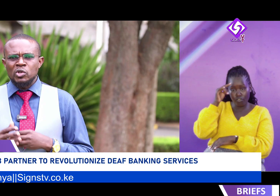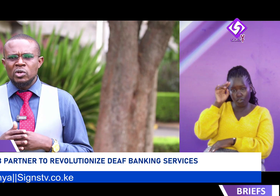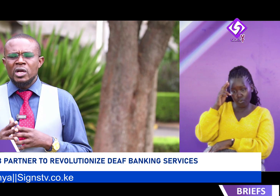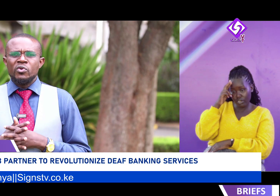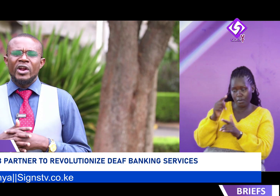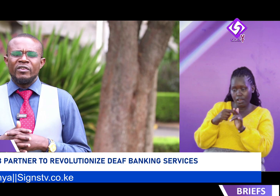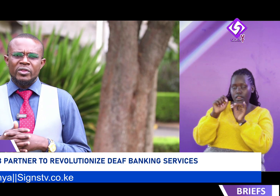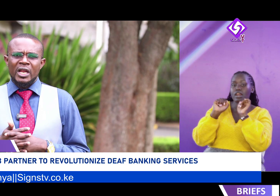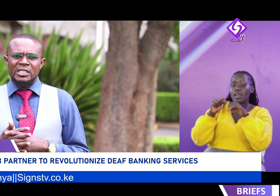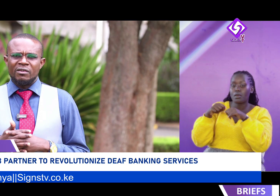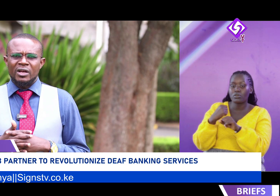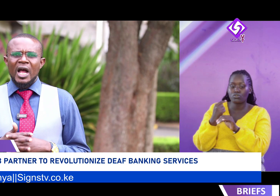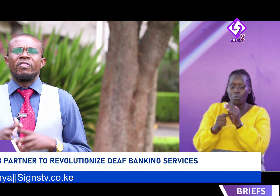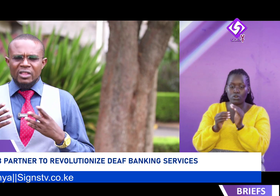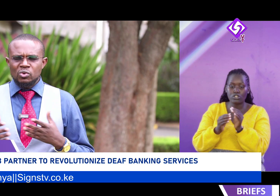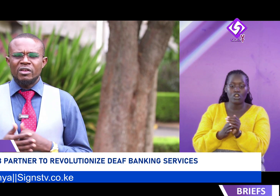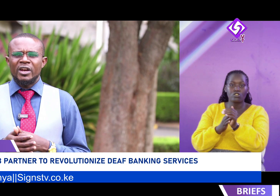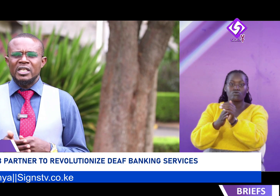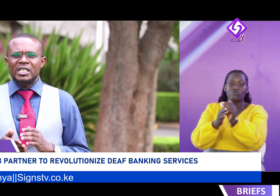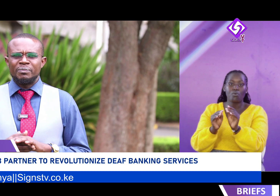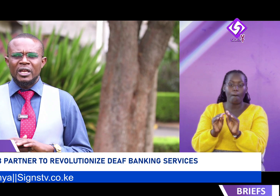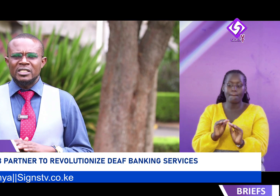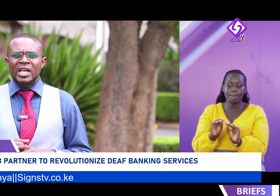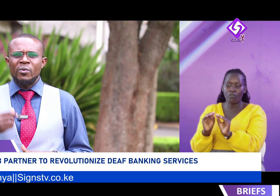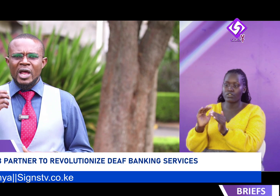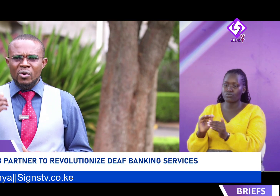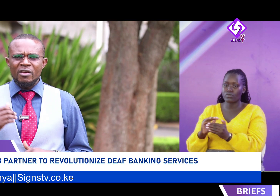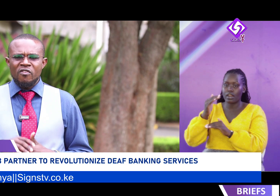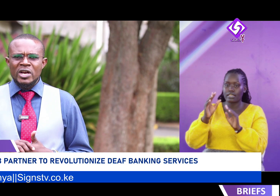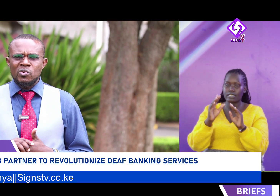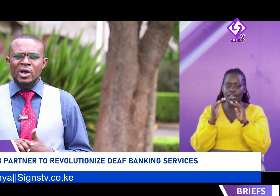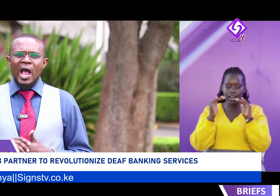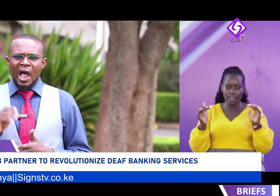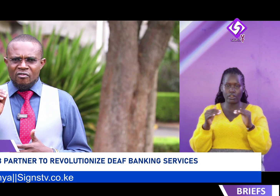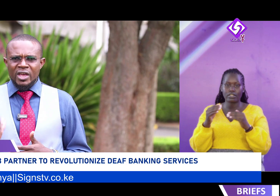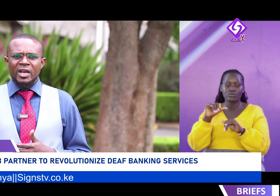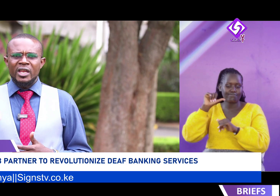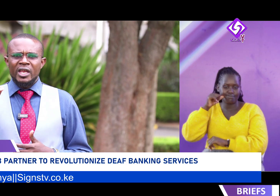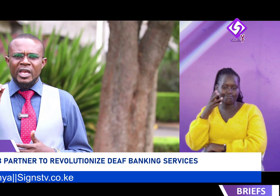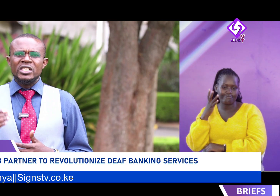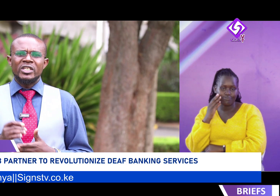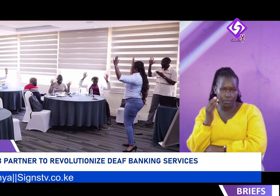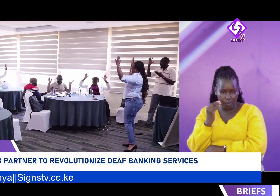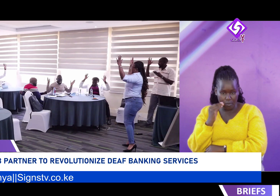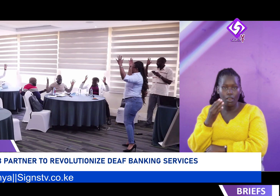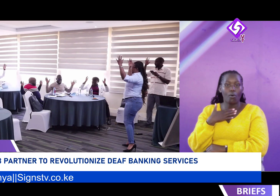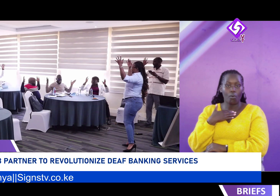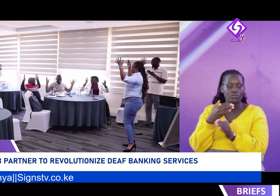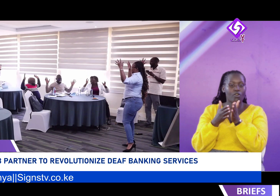to drive it to the next level. I think this was a very nice experience, and we are looking forward to a very interesting future